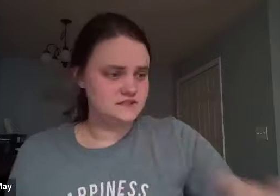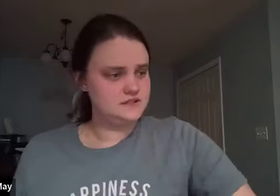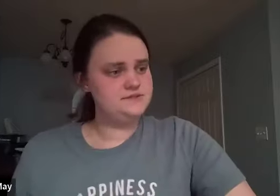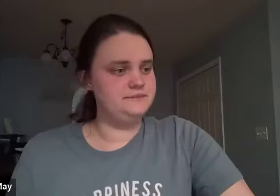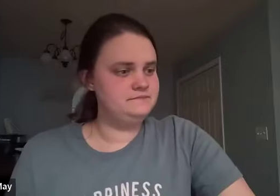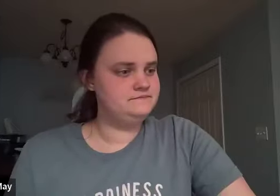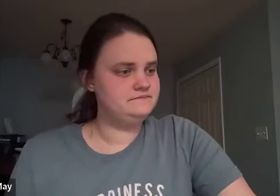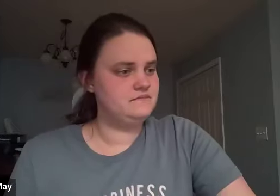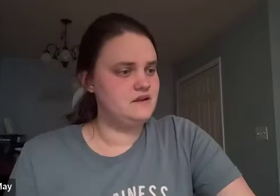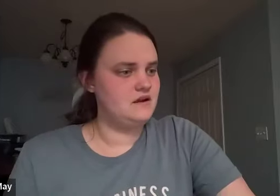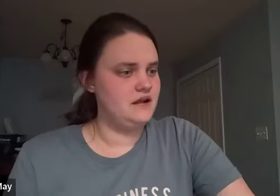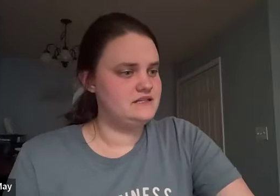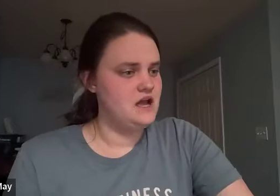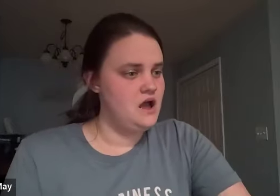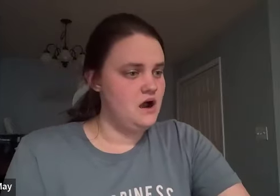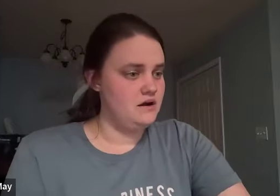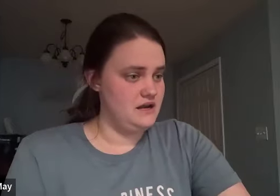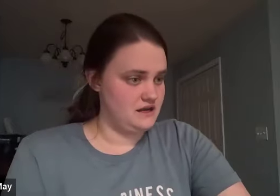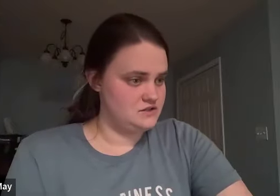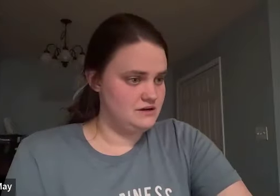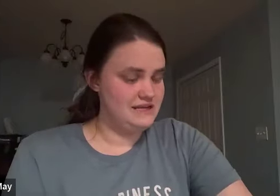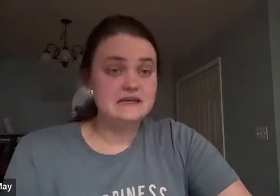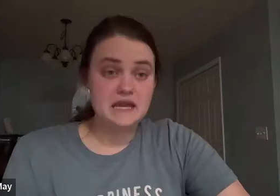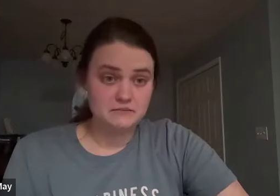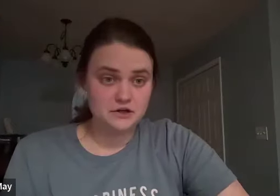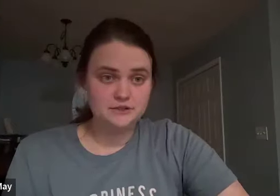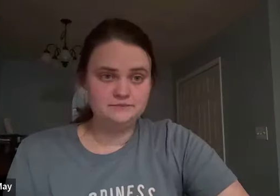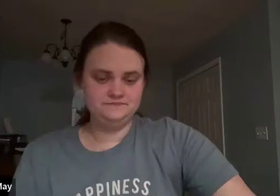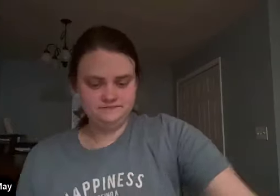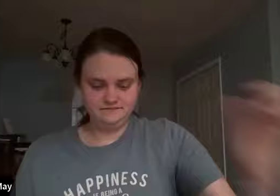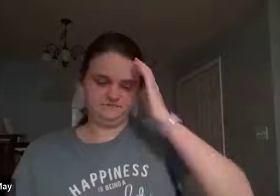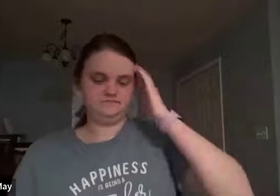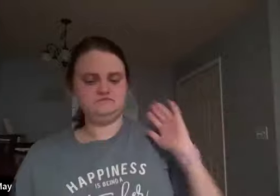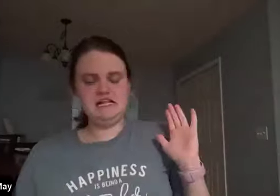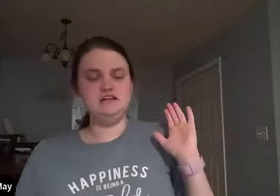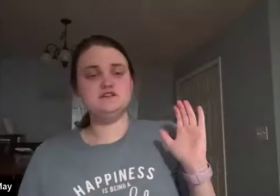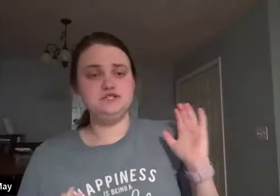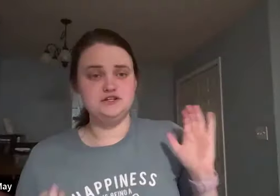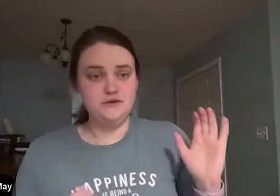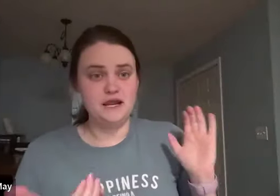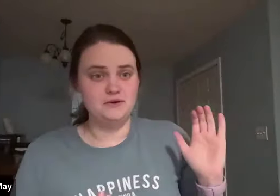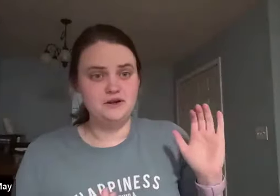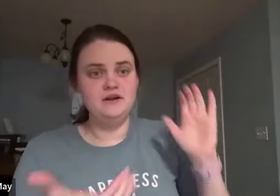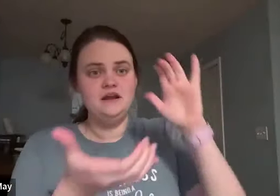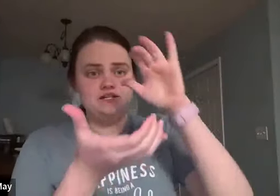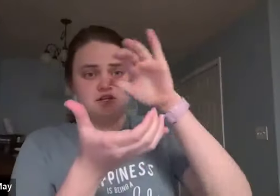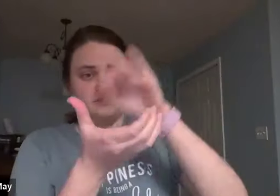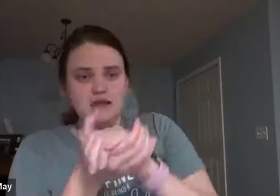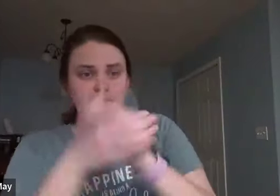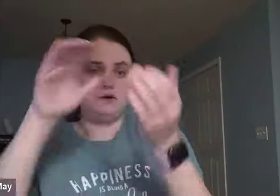Excuse me. All right. Our next one is hamburger. And so what you're going to do for hamburger is you're going to go